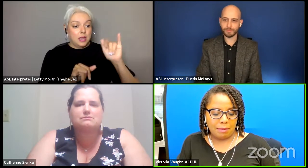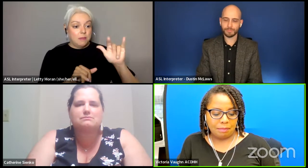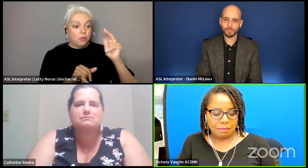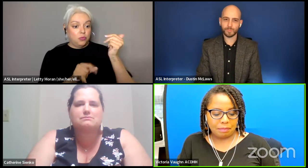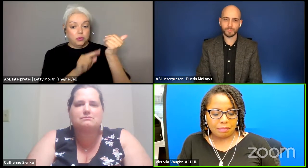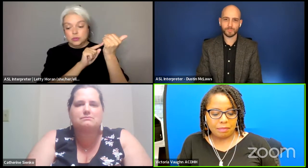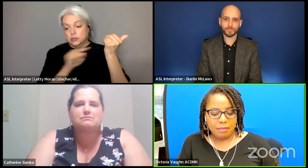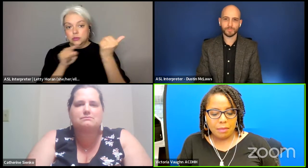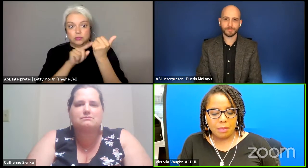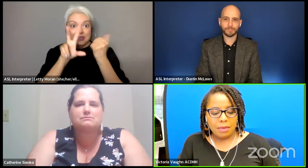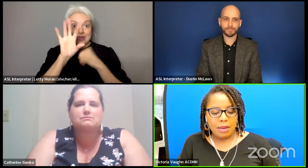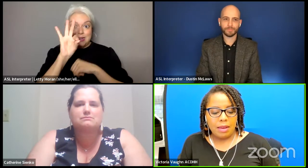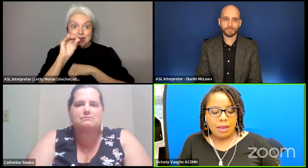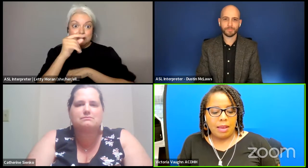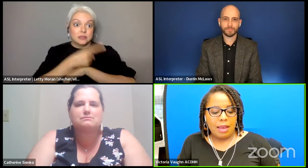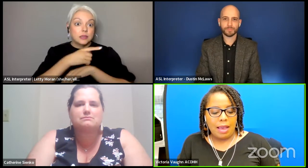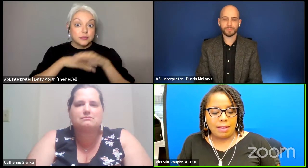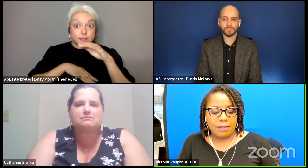board meeting.